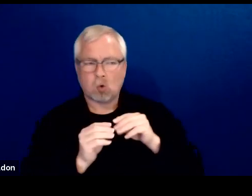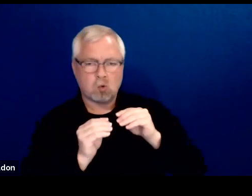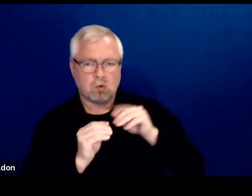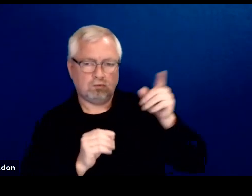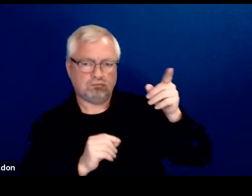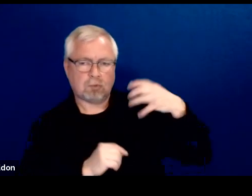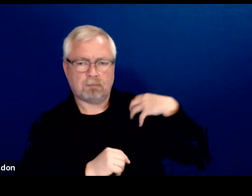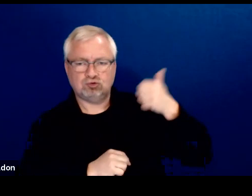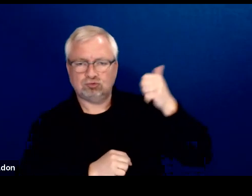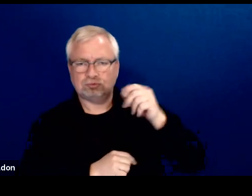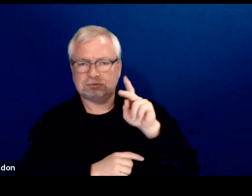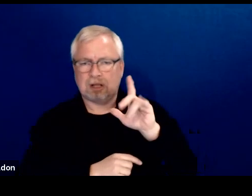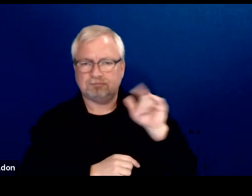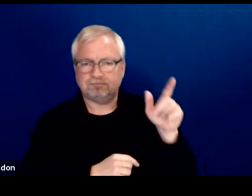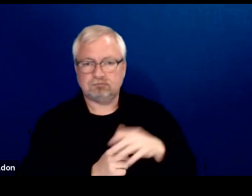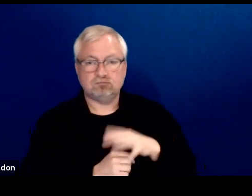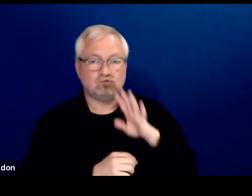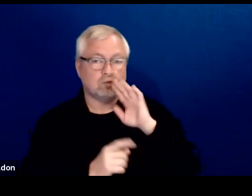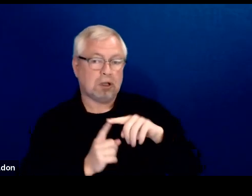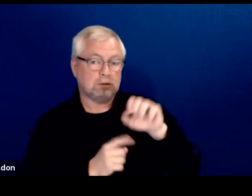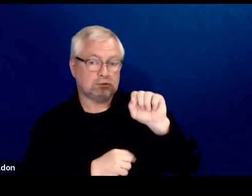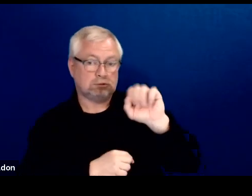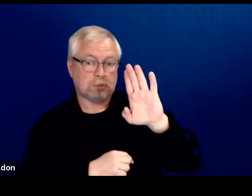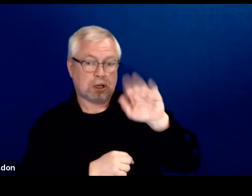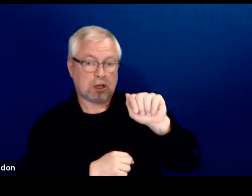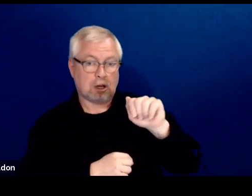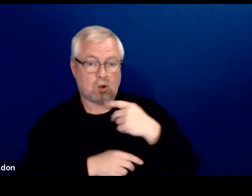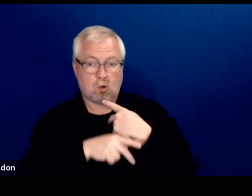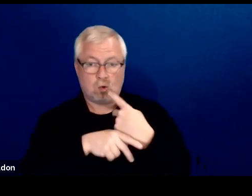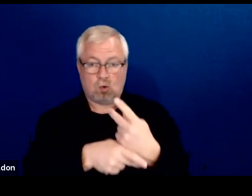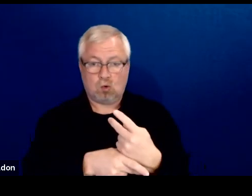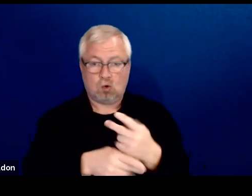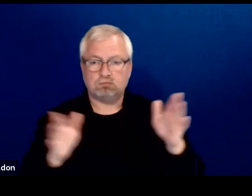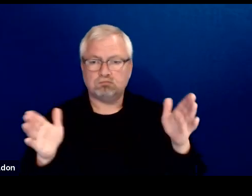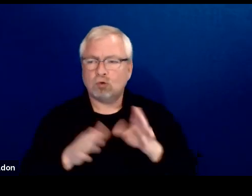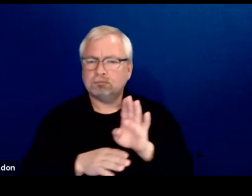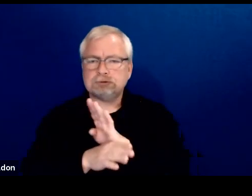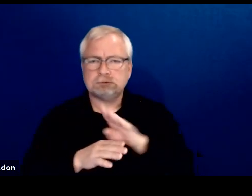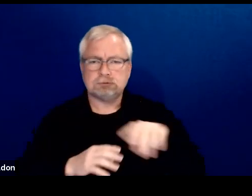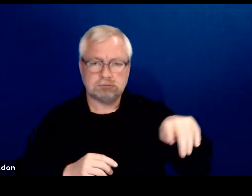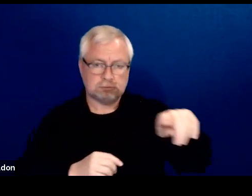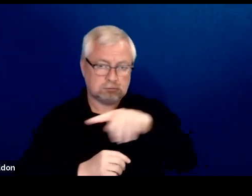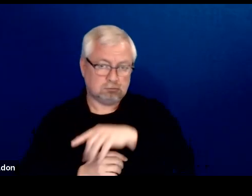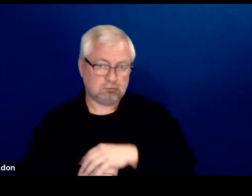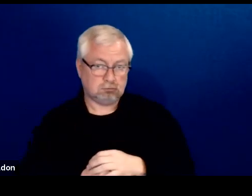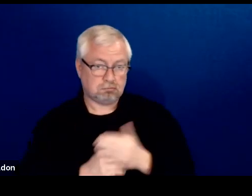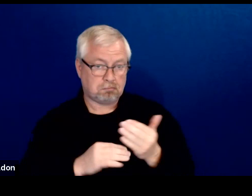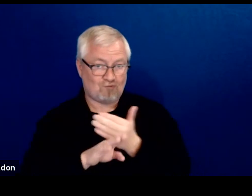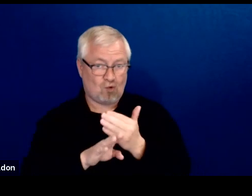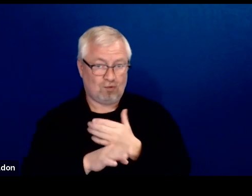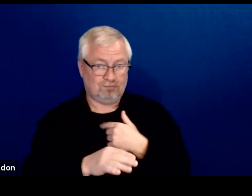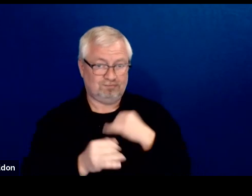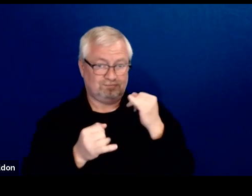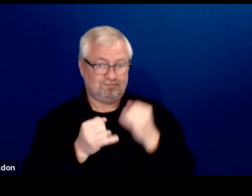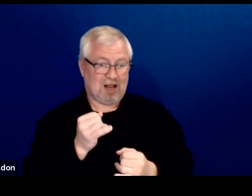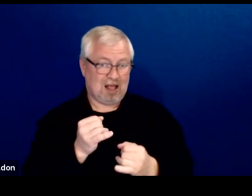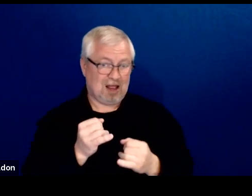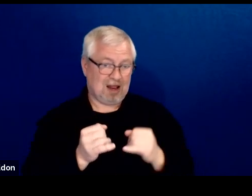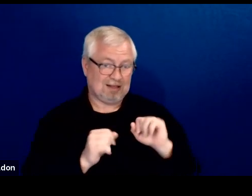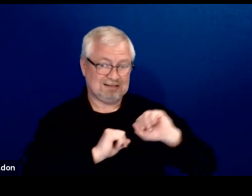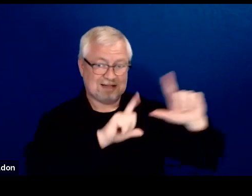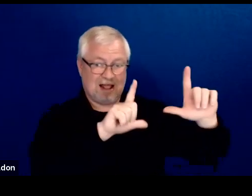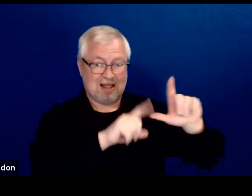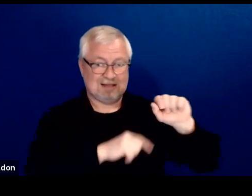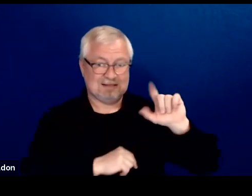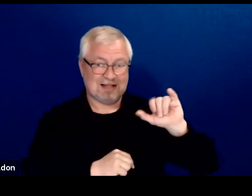And before I come to a final slide and we do just a quick brief and then take a lot of questions from all of you, I want to mention in this